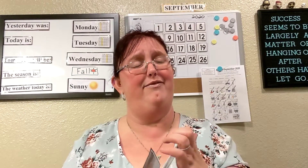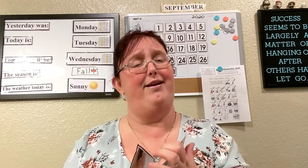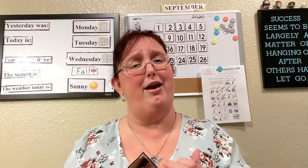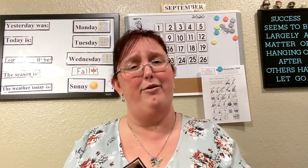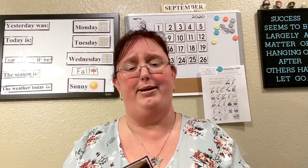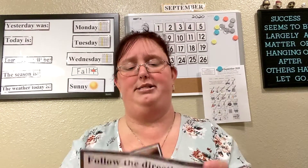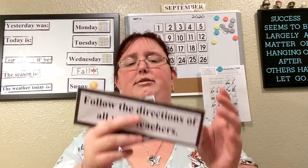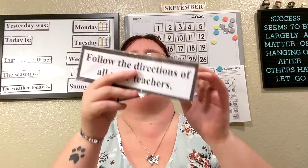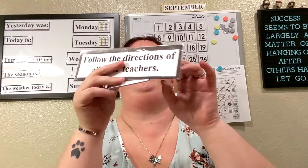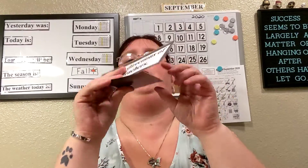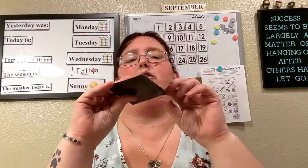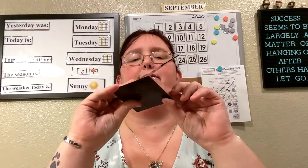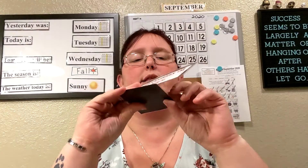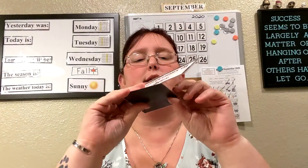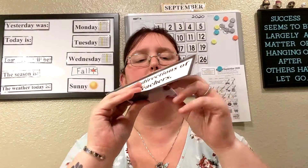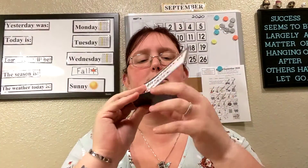find other ways to communicate our feelings.